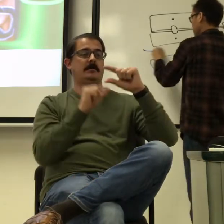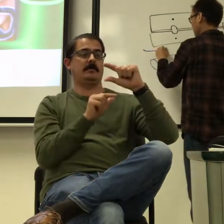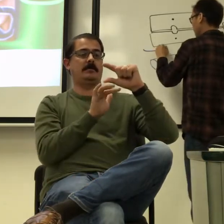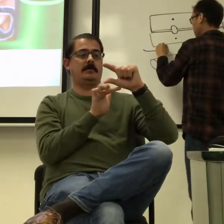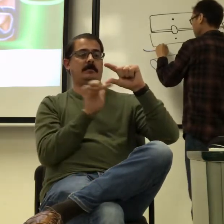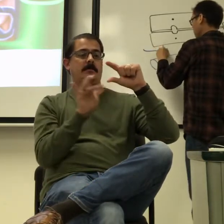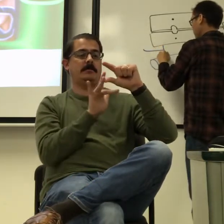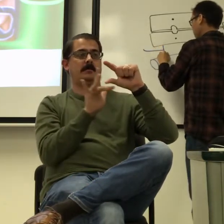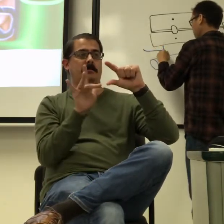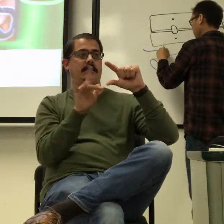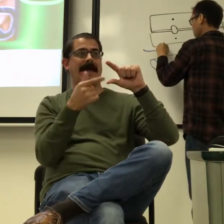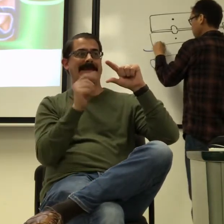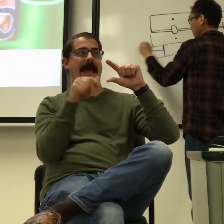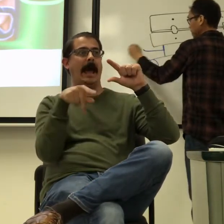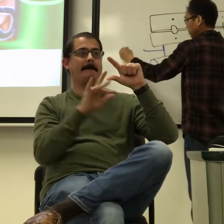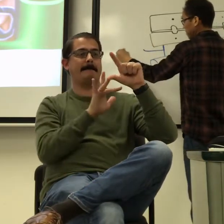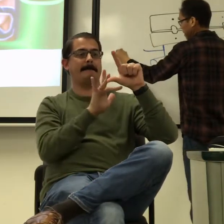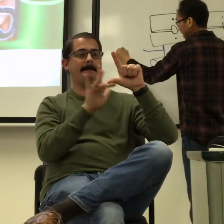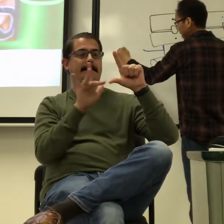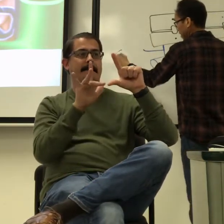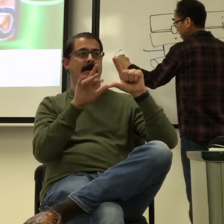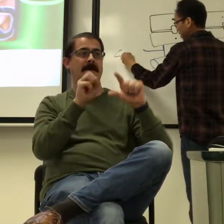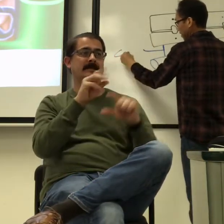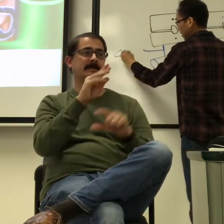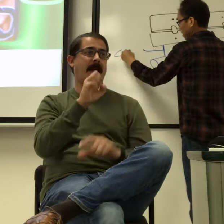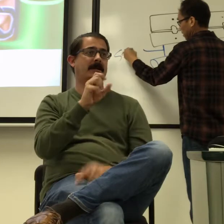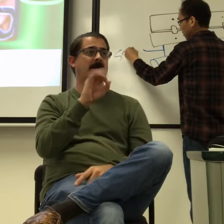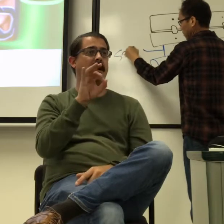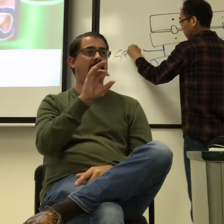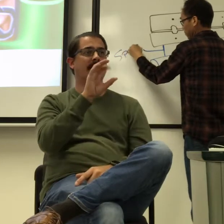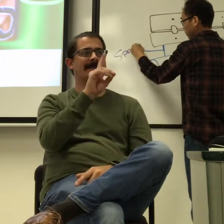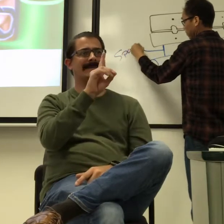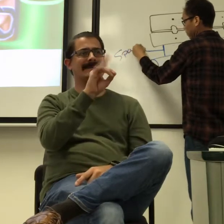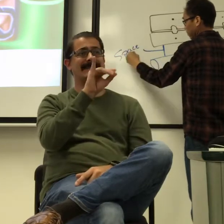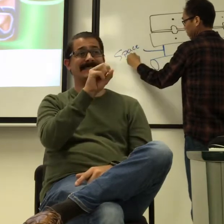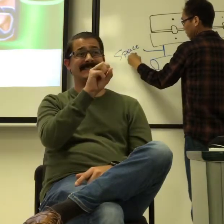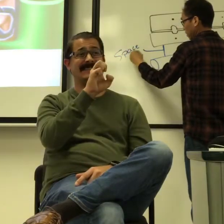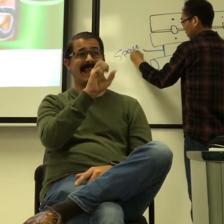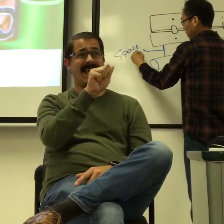So this gap is named the space of Dissay.